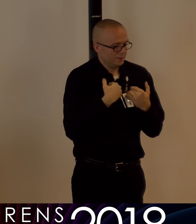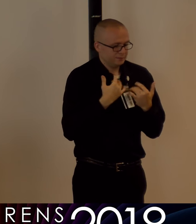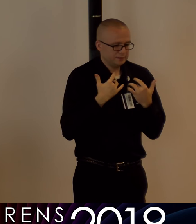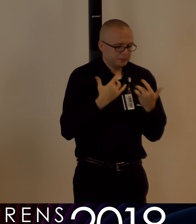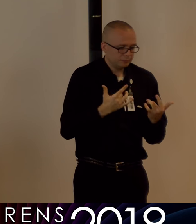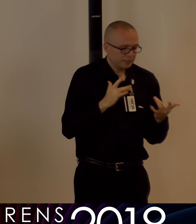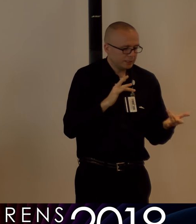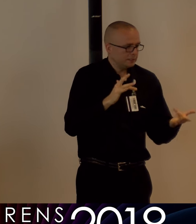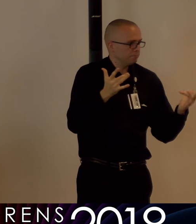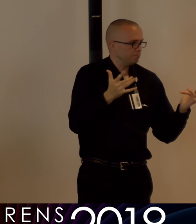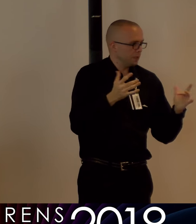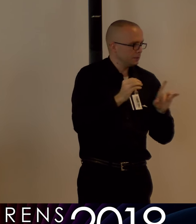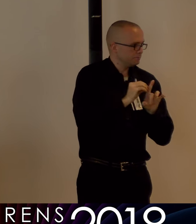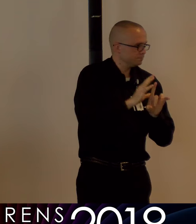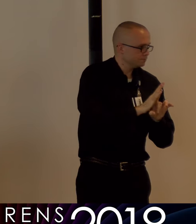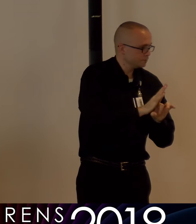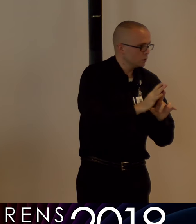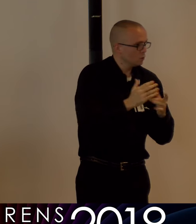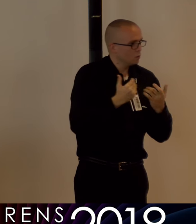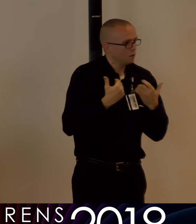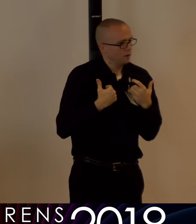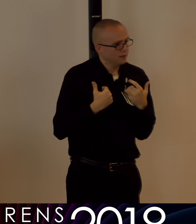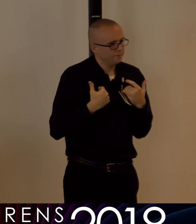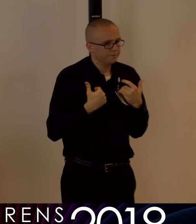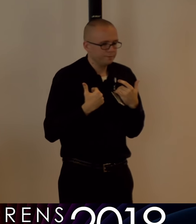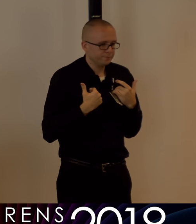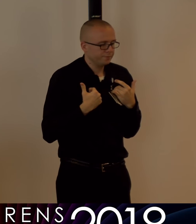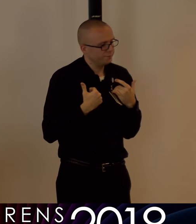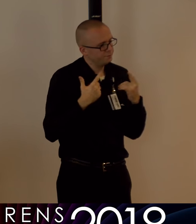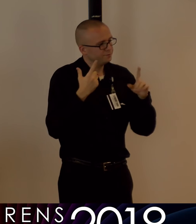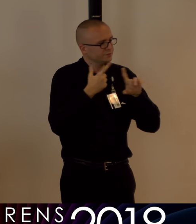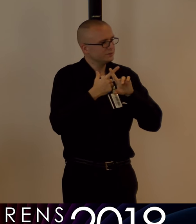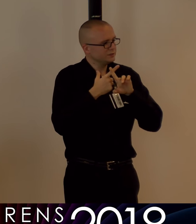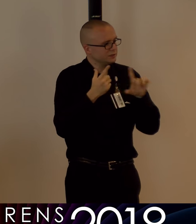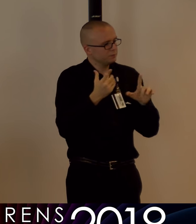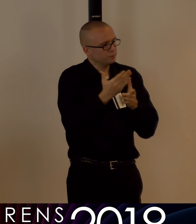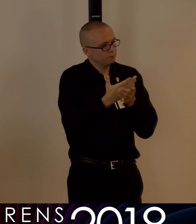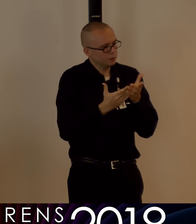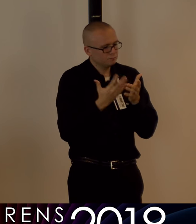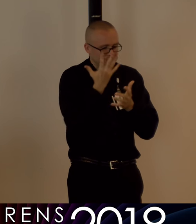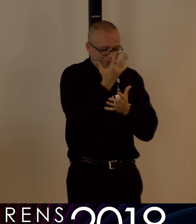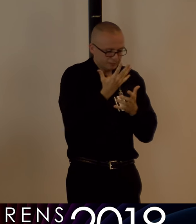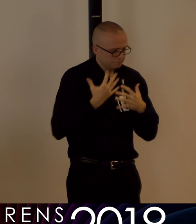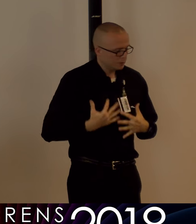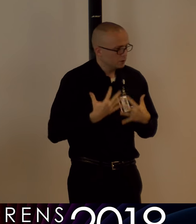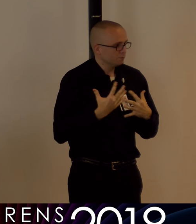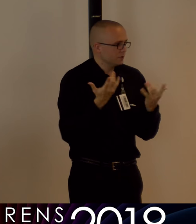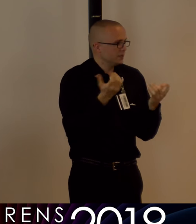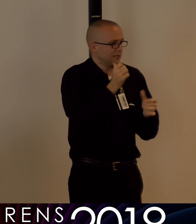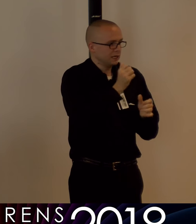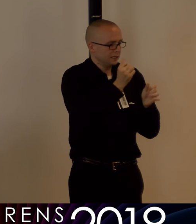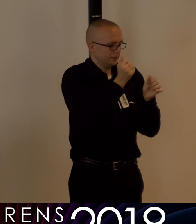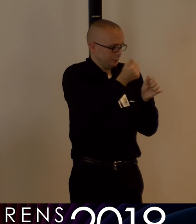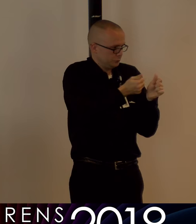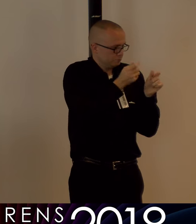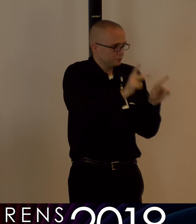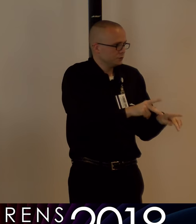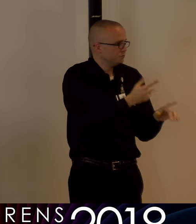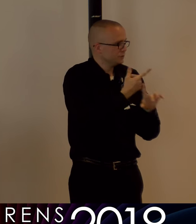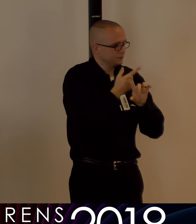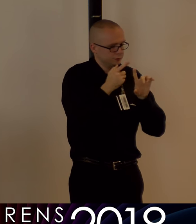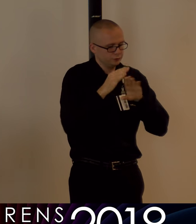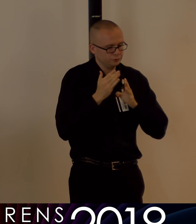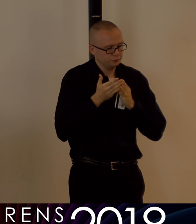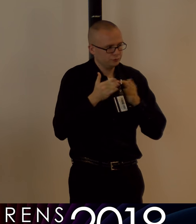more mildly affected or have slightly different features. Not everybody, but in general, missense